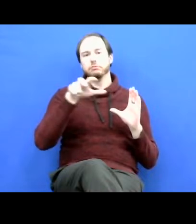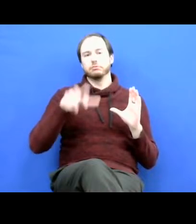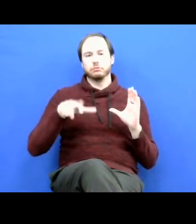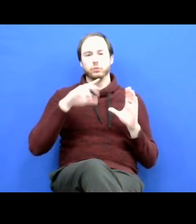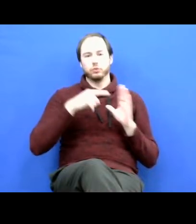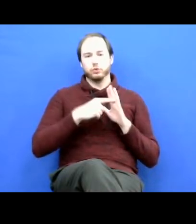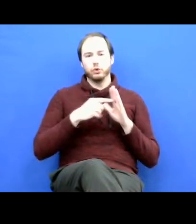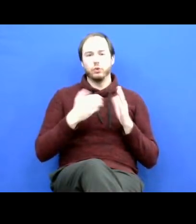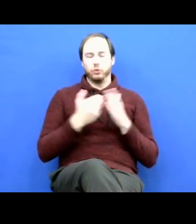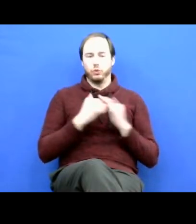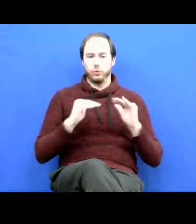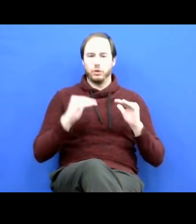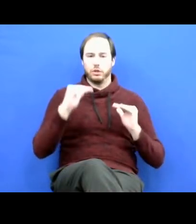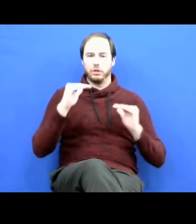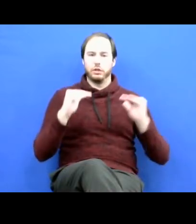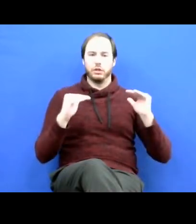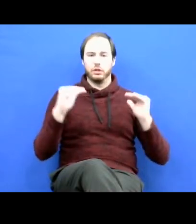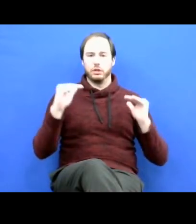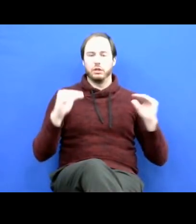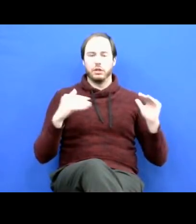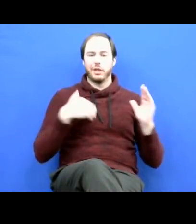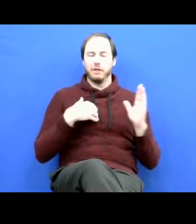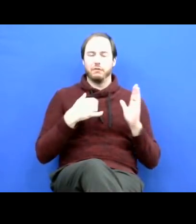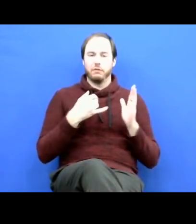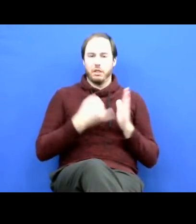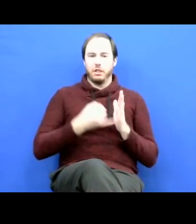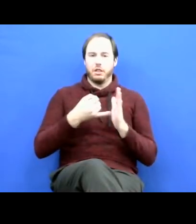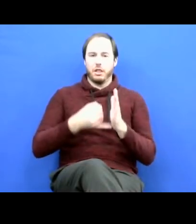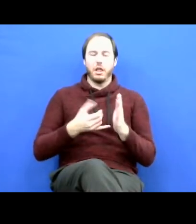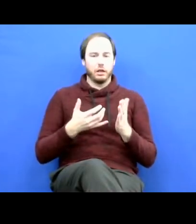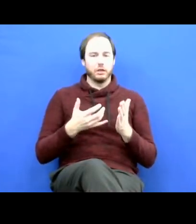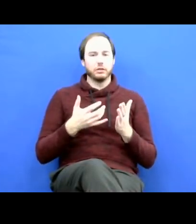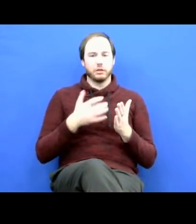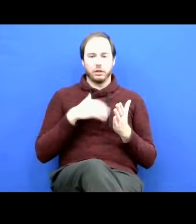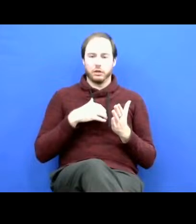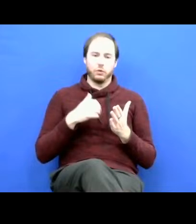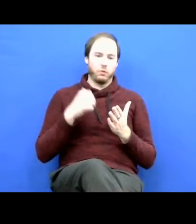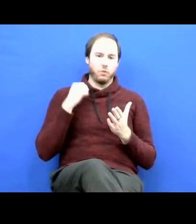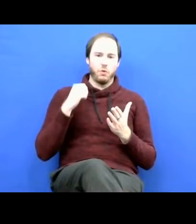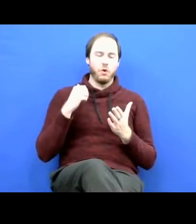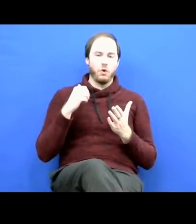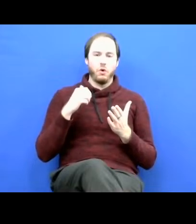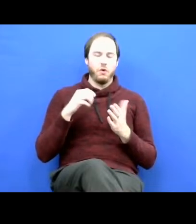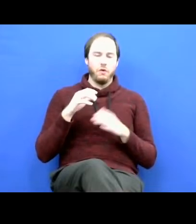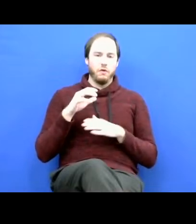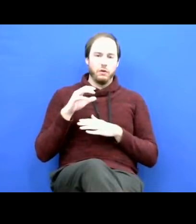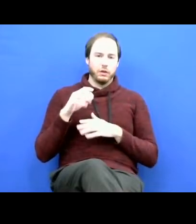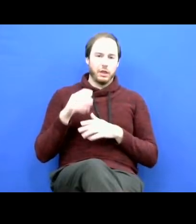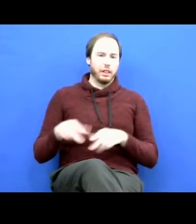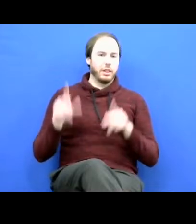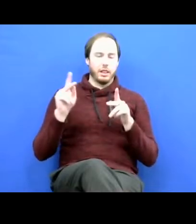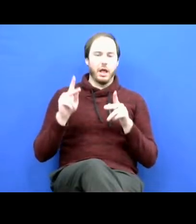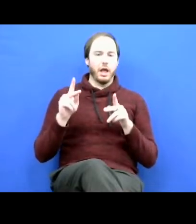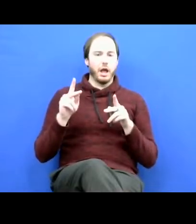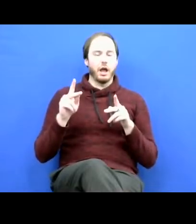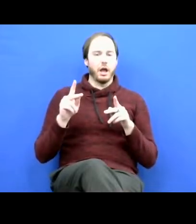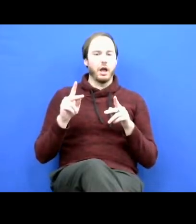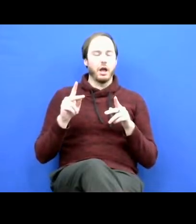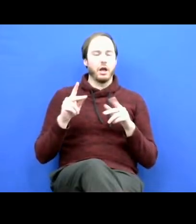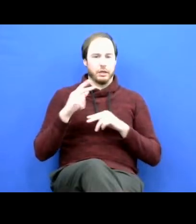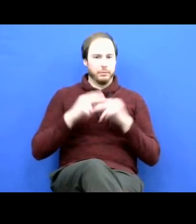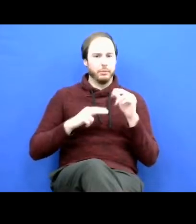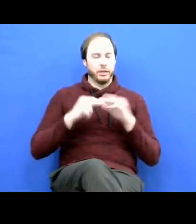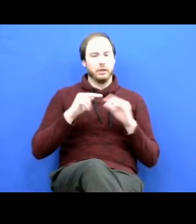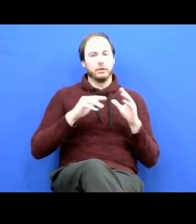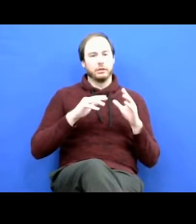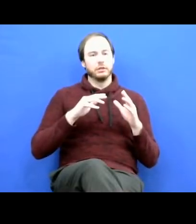elevation lines. Because obviously I'm not going to have that big elevation going through the building. And that's one of the things to also